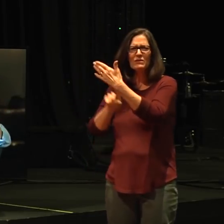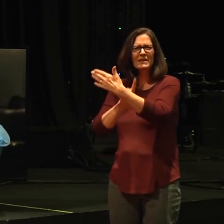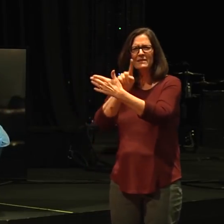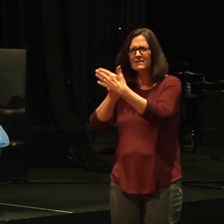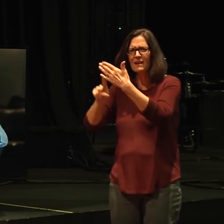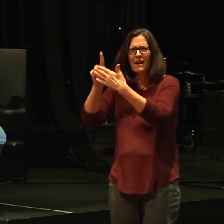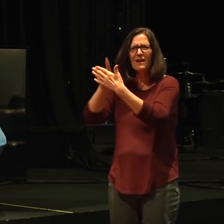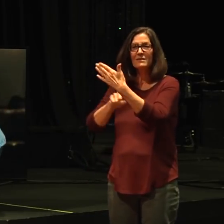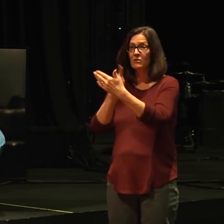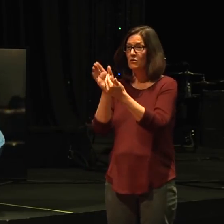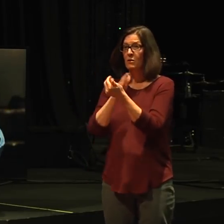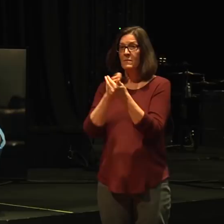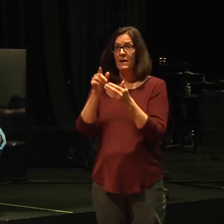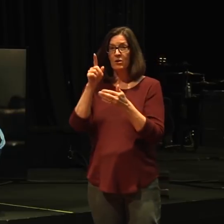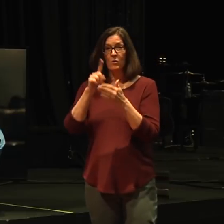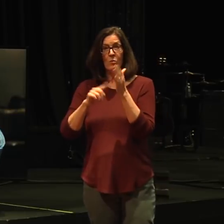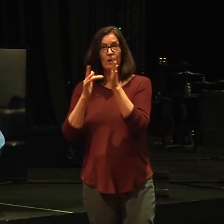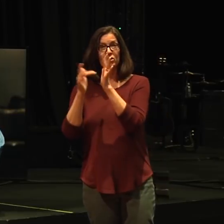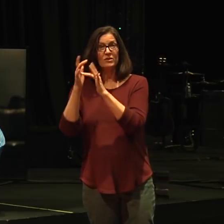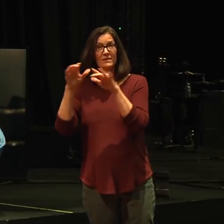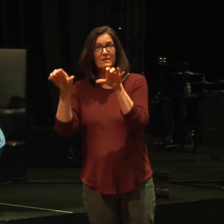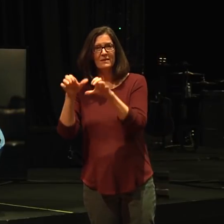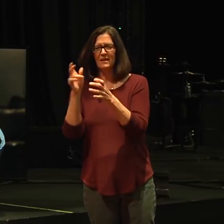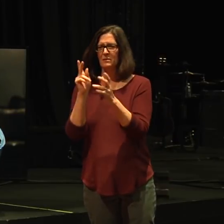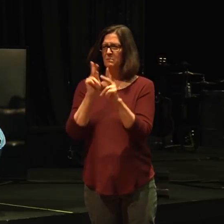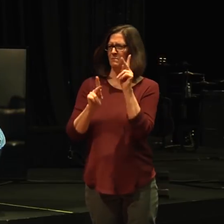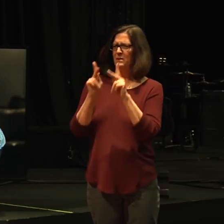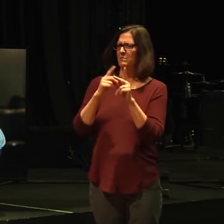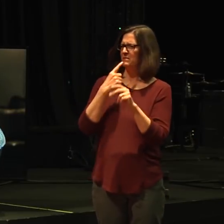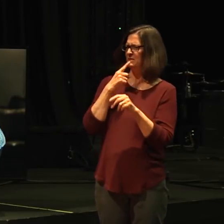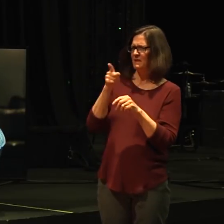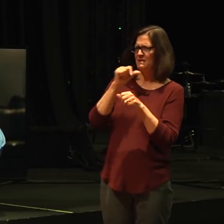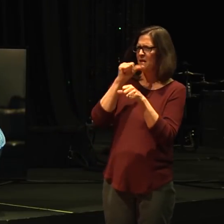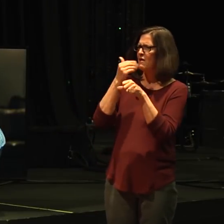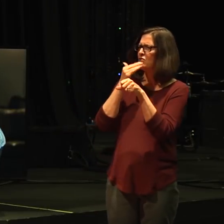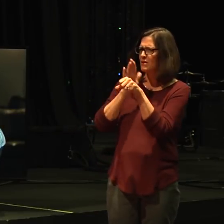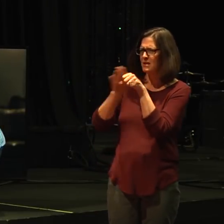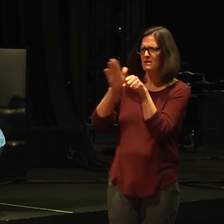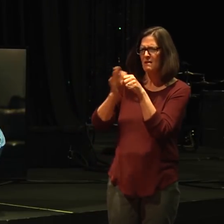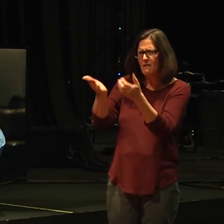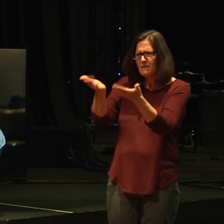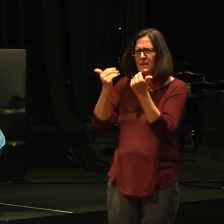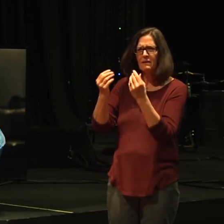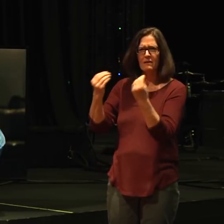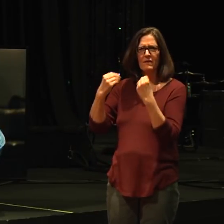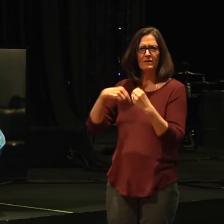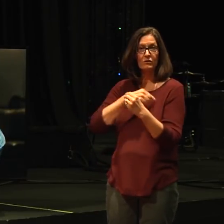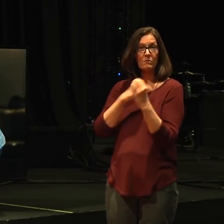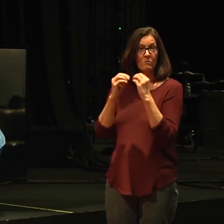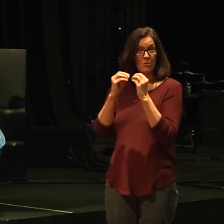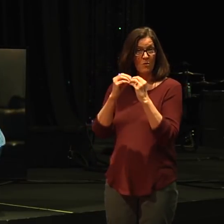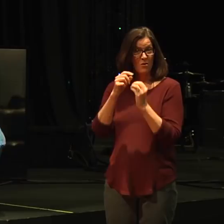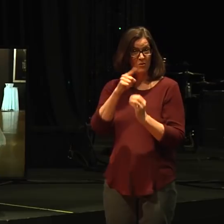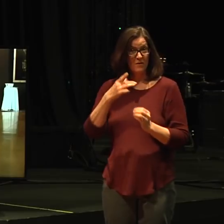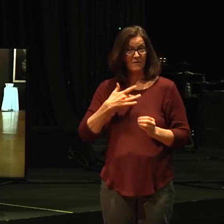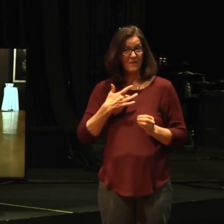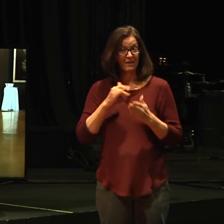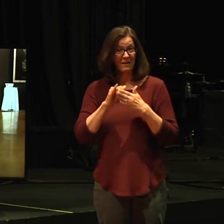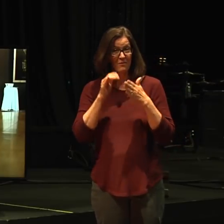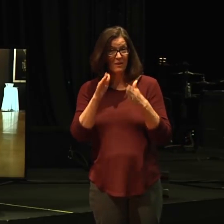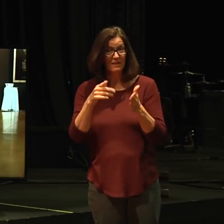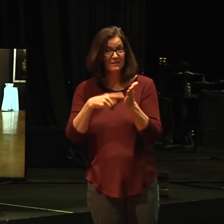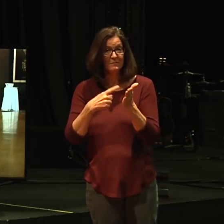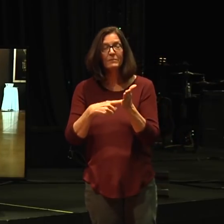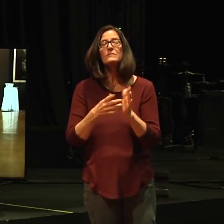what he did, people just said it wasn't good enough and they just wanted more. You ever felt like that? So after